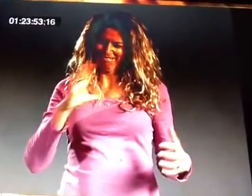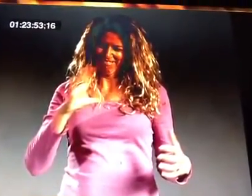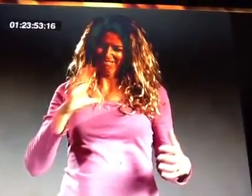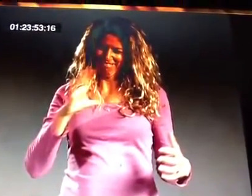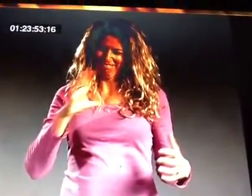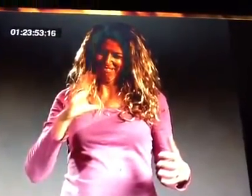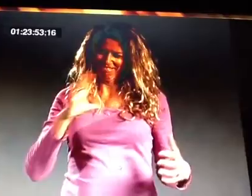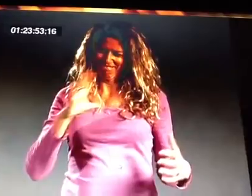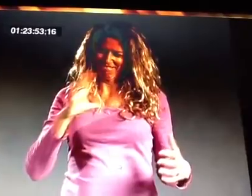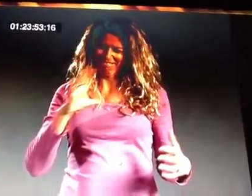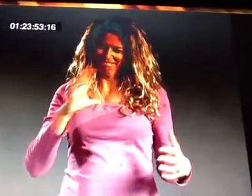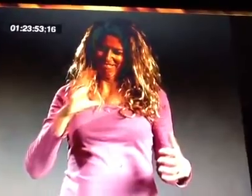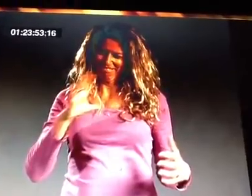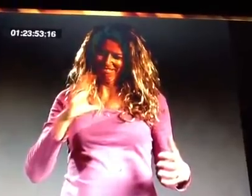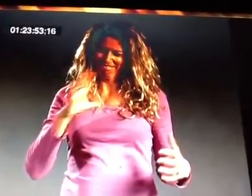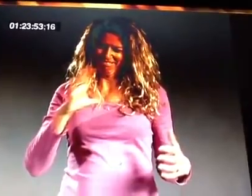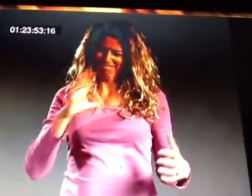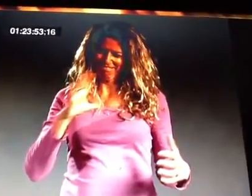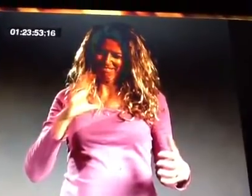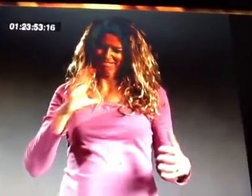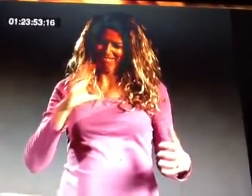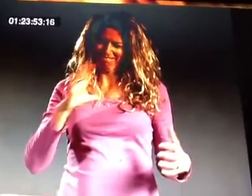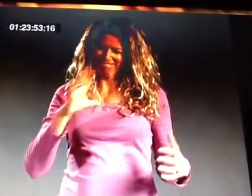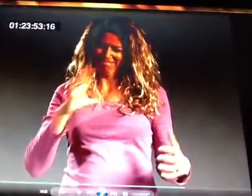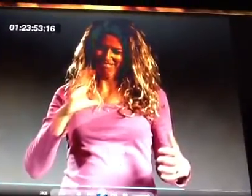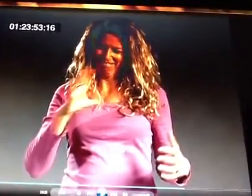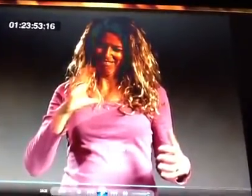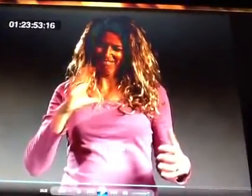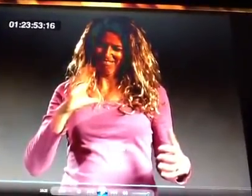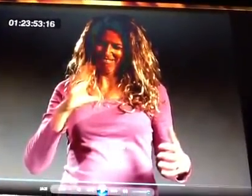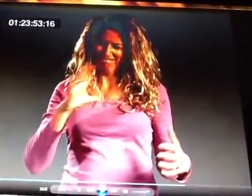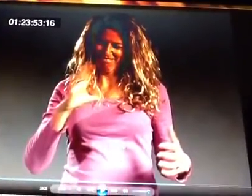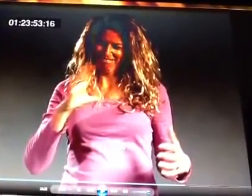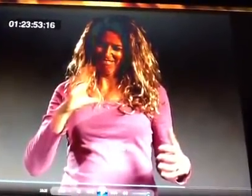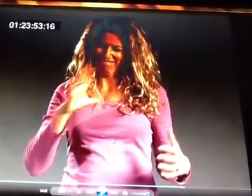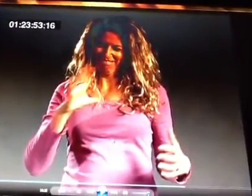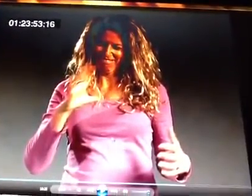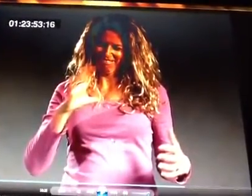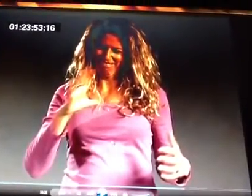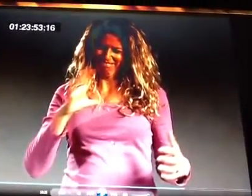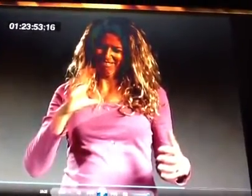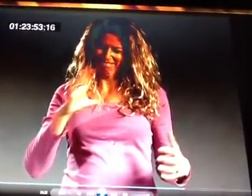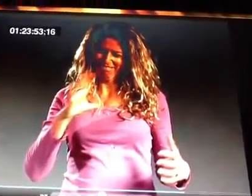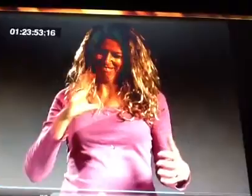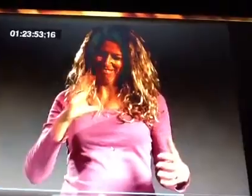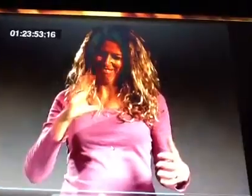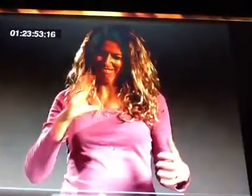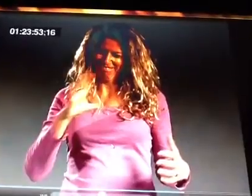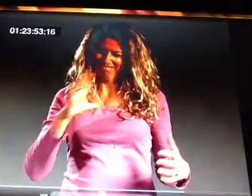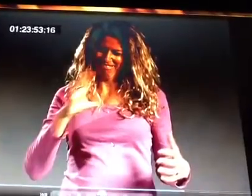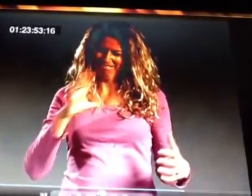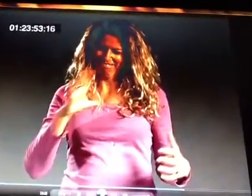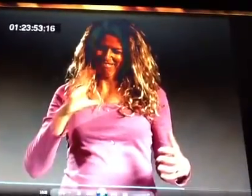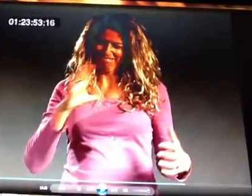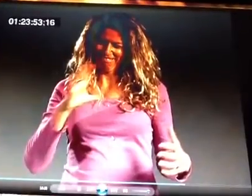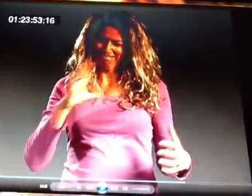what I didn't realize is gardening is really tough. I said to my husband, you know, I think I'm going to have a garden in backyard. And he said, oh yeah, go ahead. And I